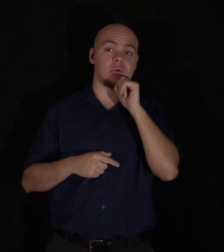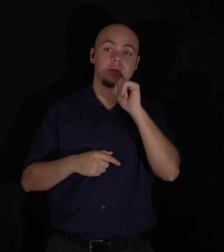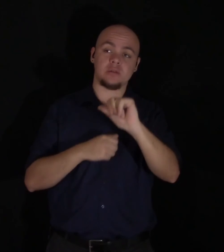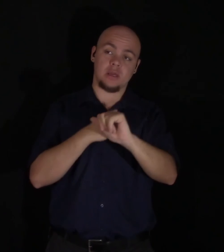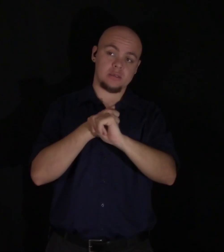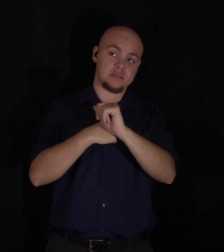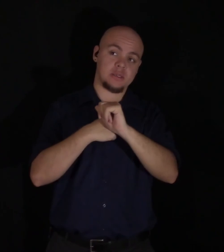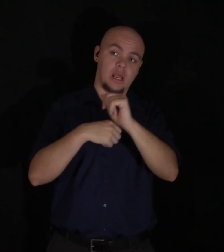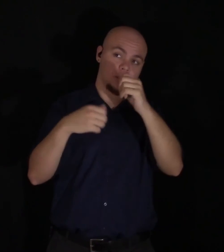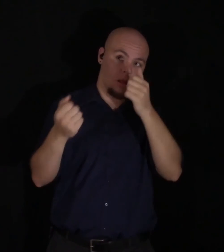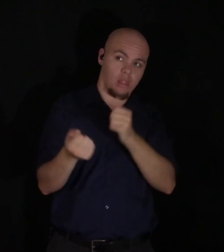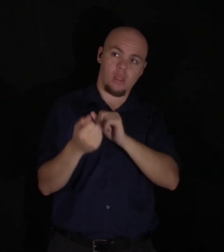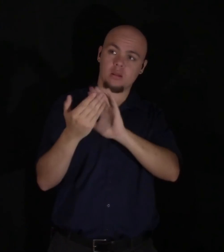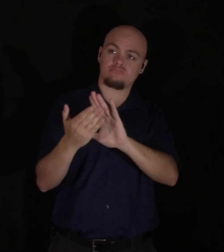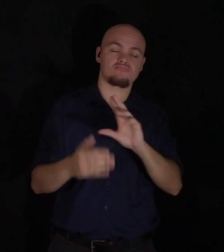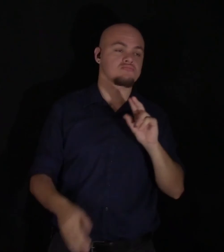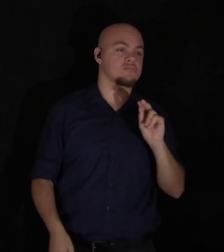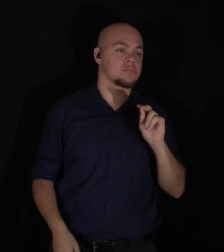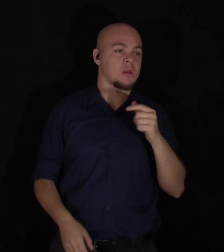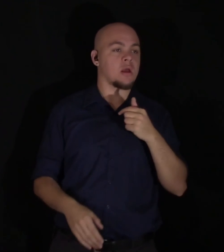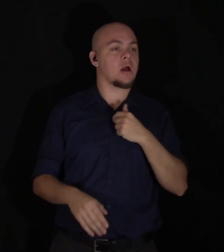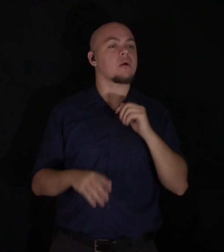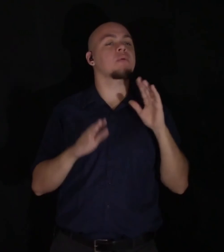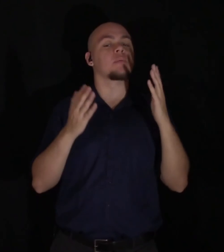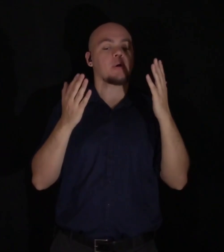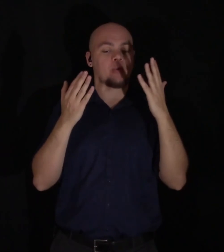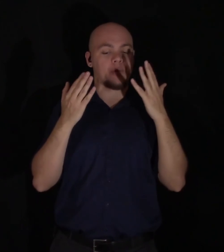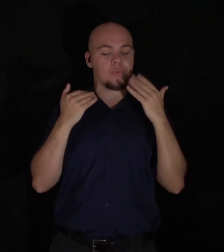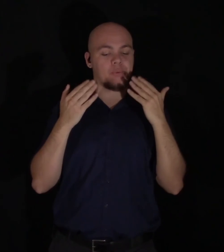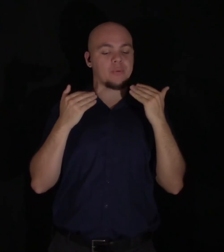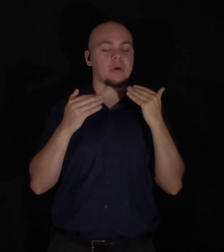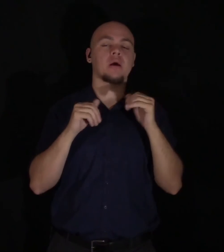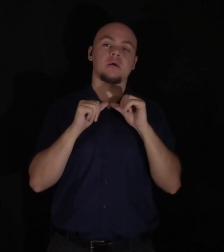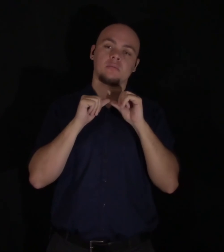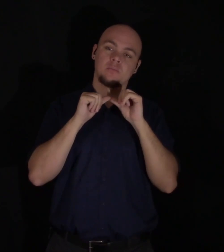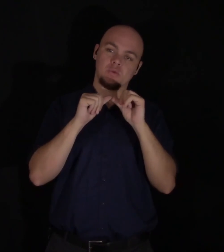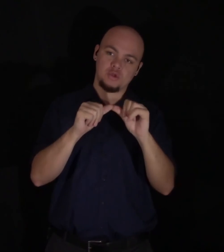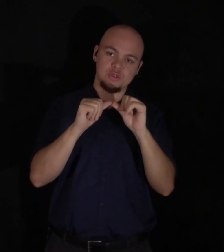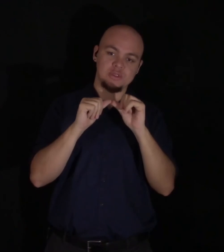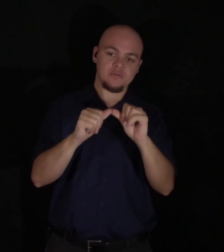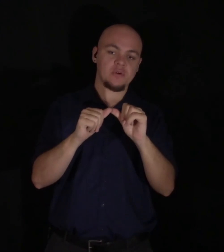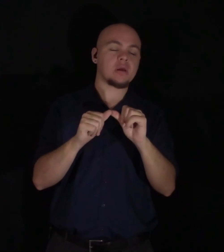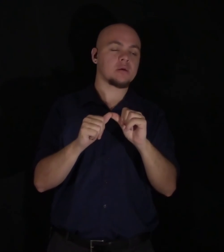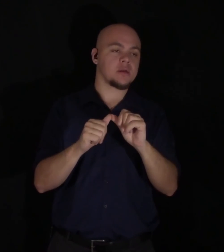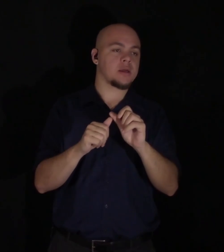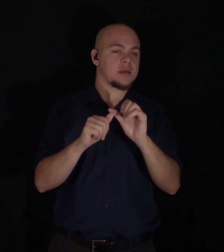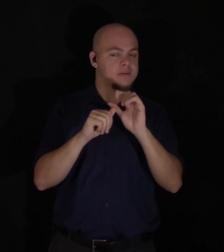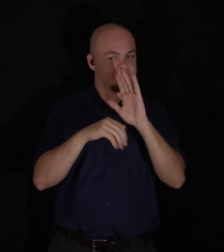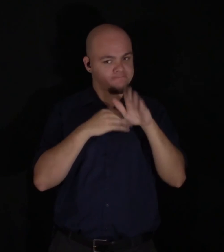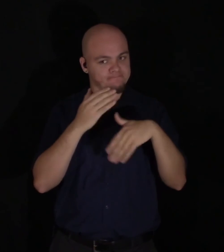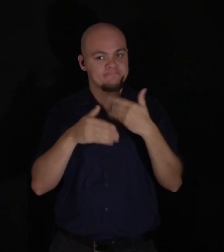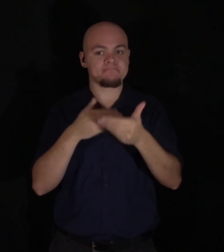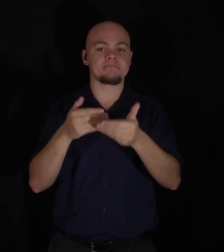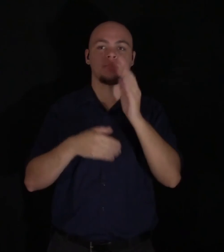danger. I will be cool, persevering, and prudent. But